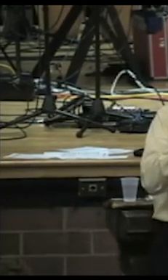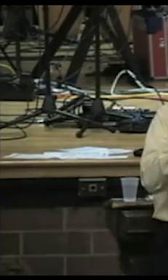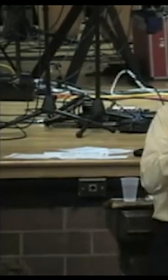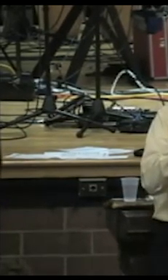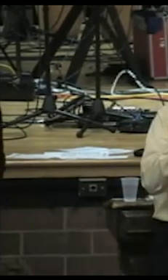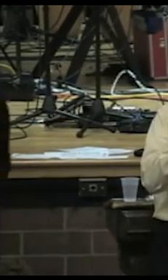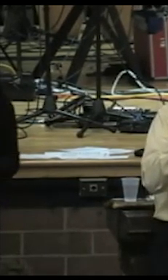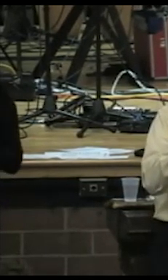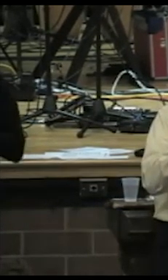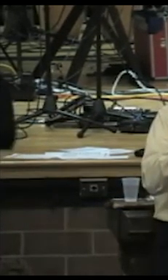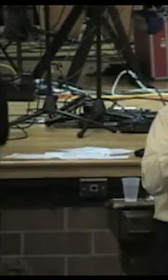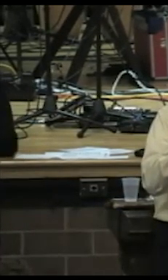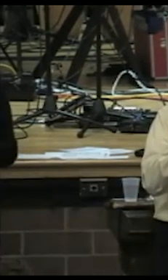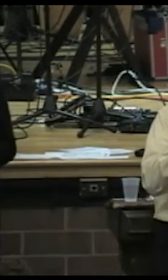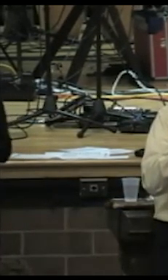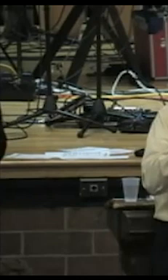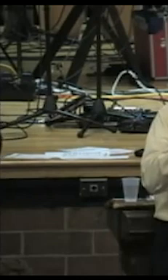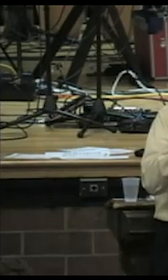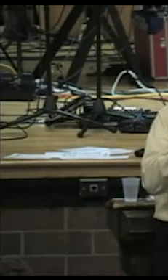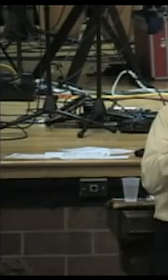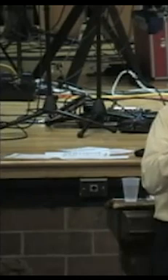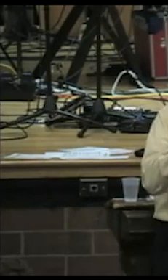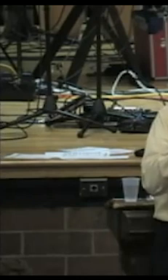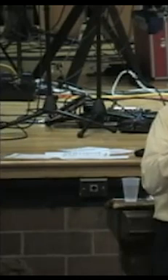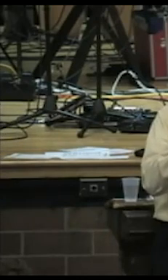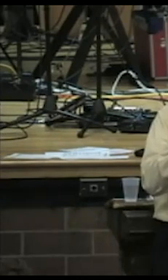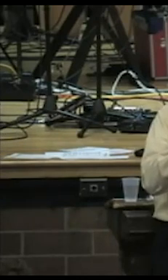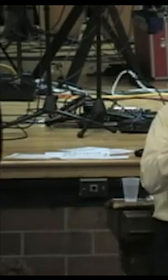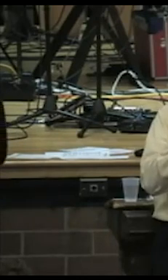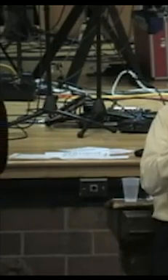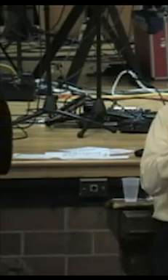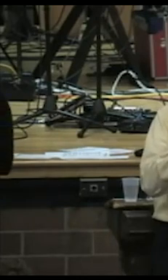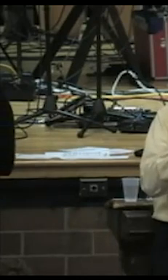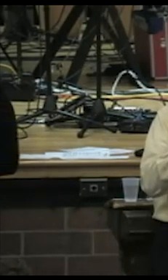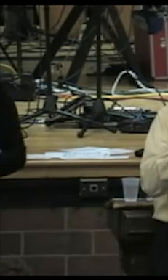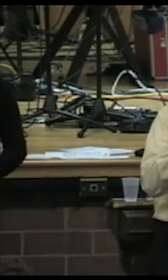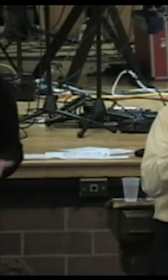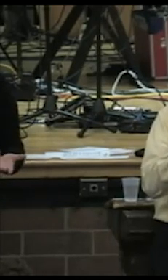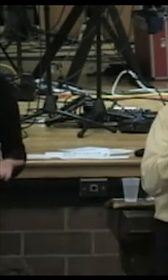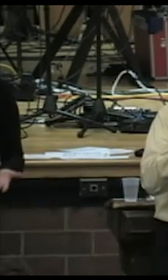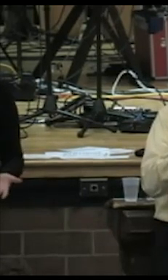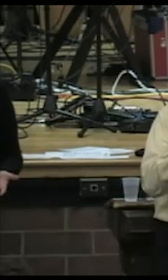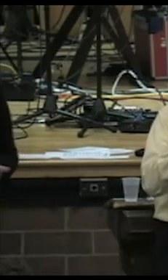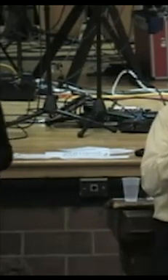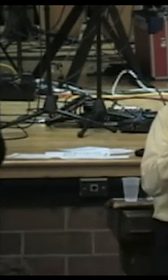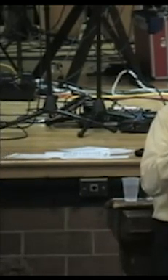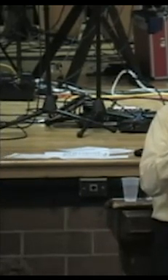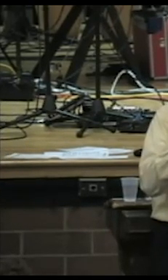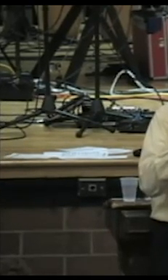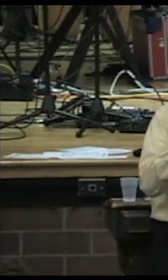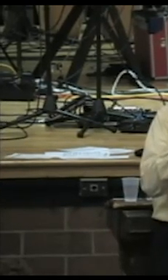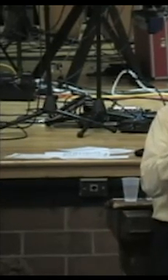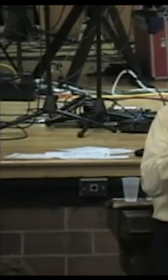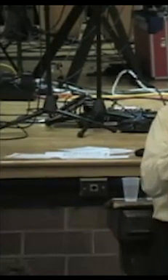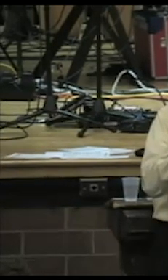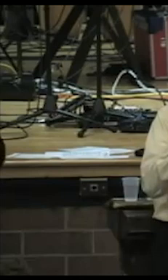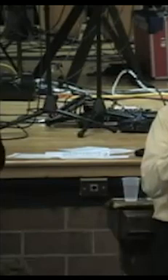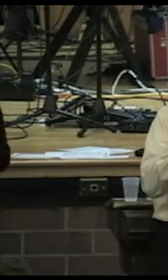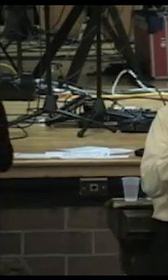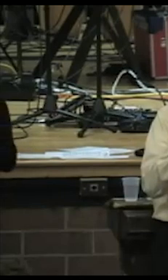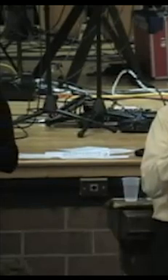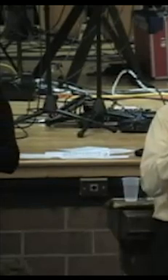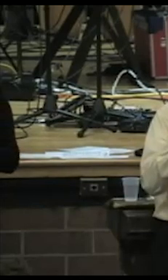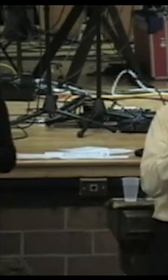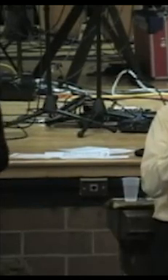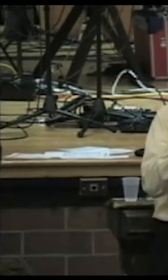you're already a little PO'd at her for giving just 50 because you wanted her to give 100. You wanted to be yours all the time, do everything